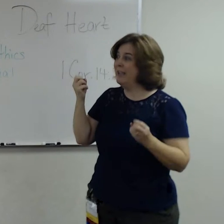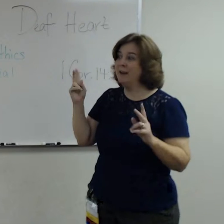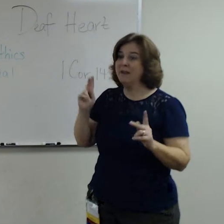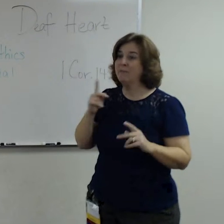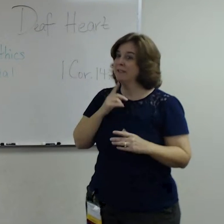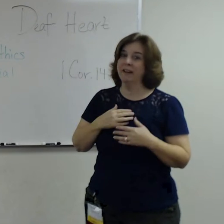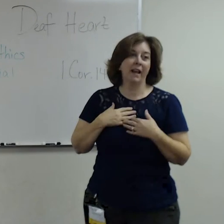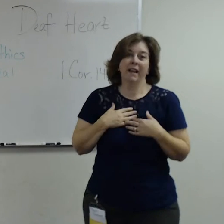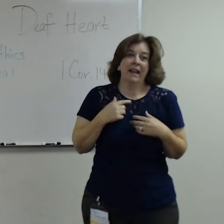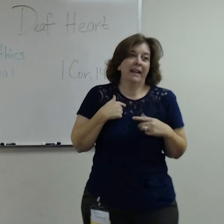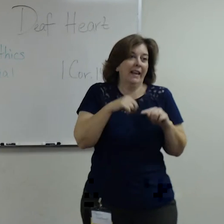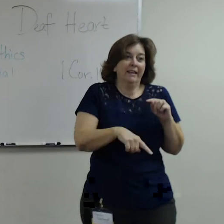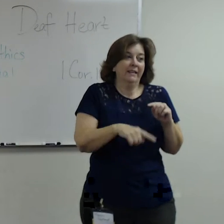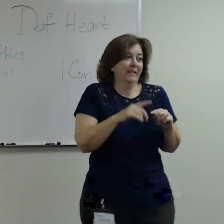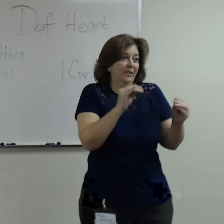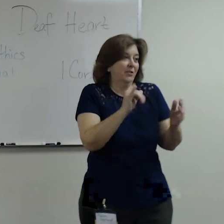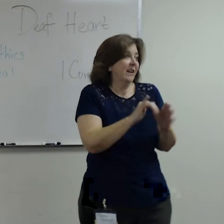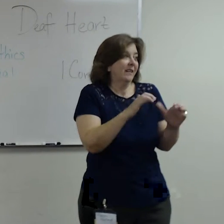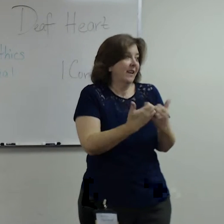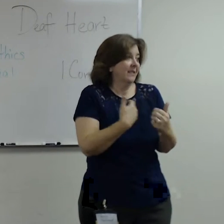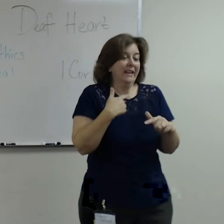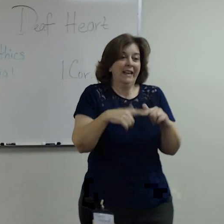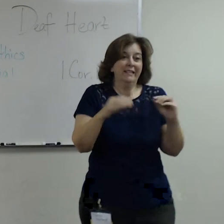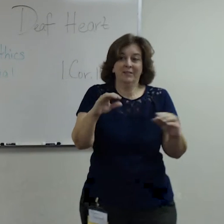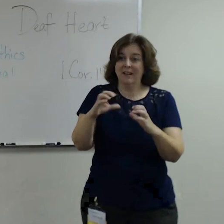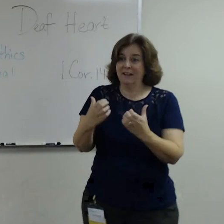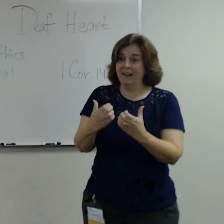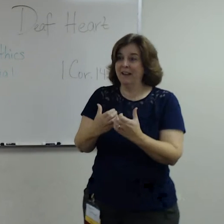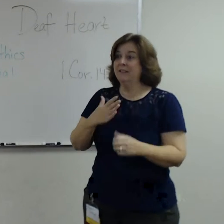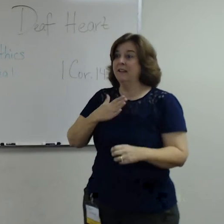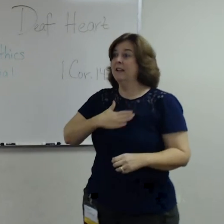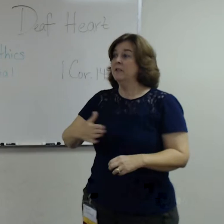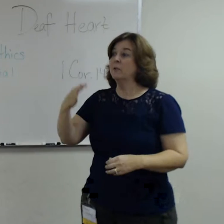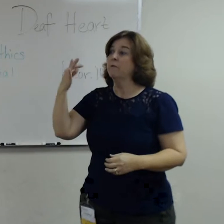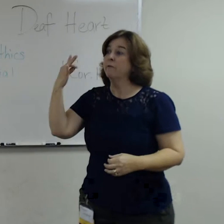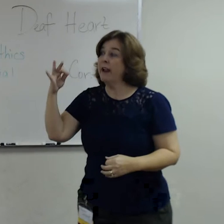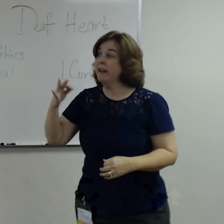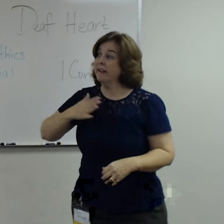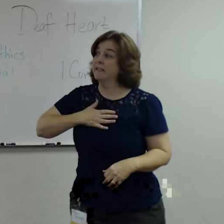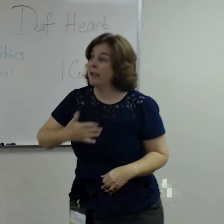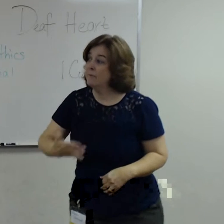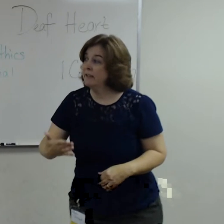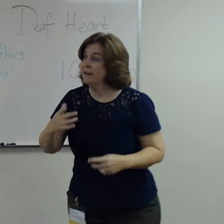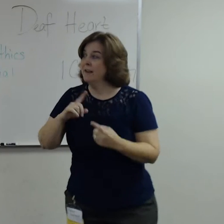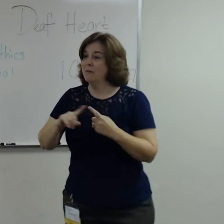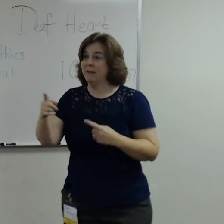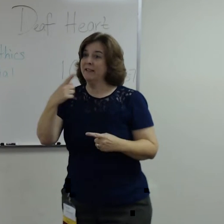Many people said, I can't teach that class. I can't teach that class. So Frank accepted, but he